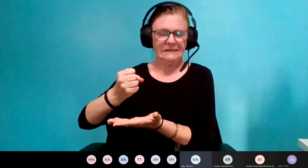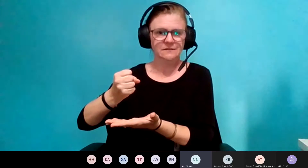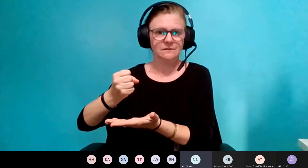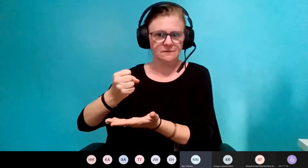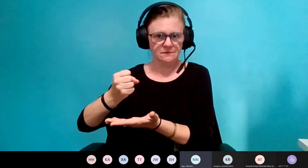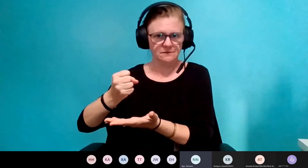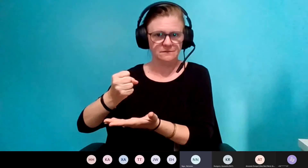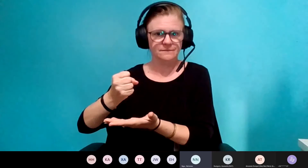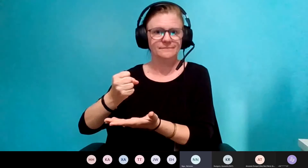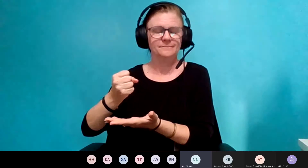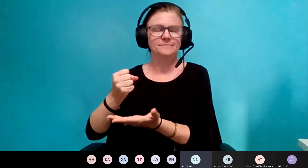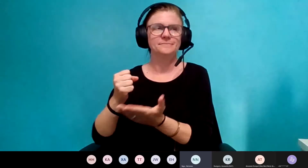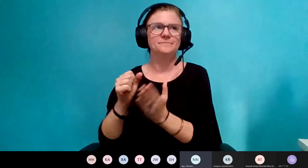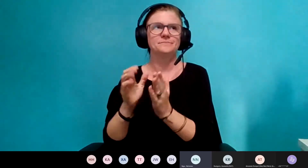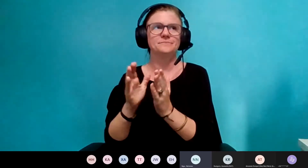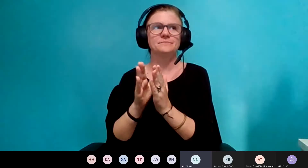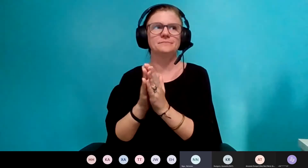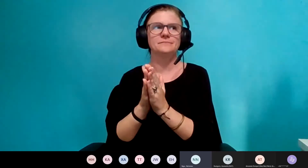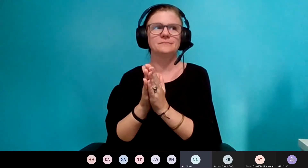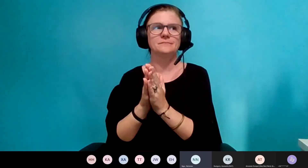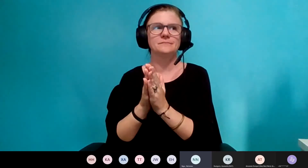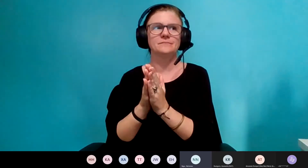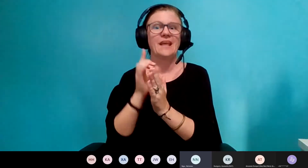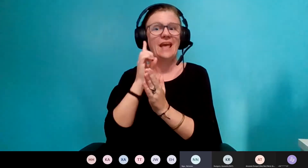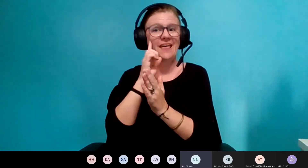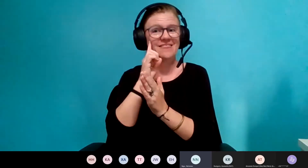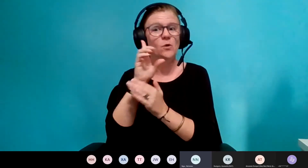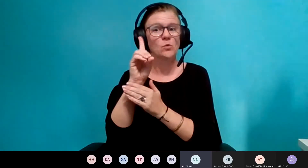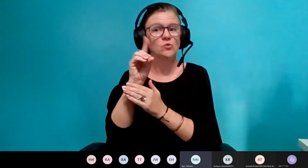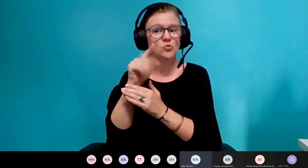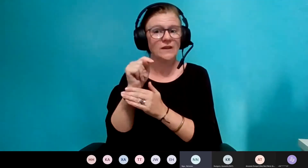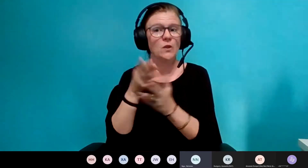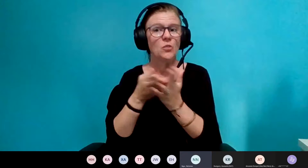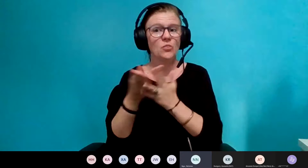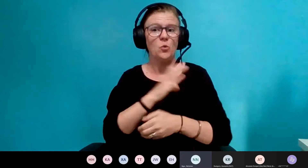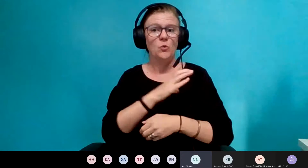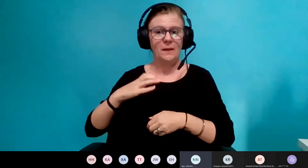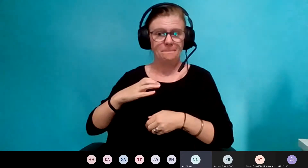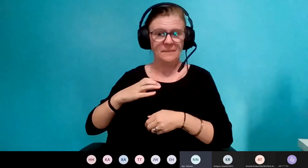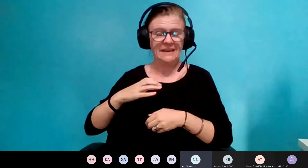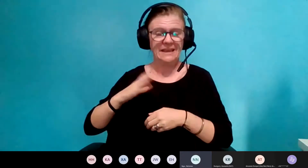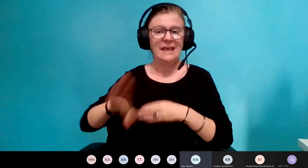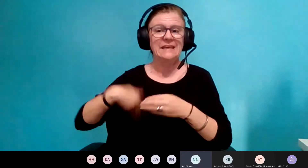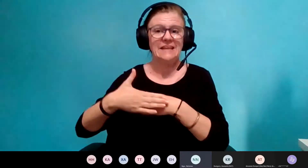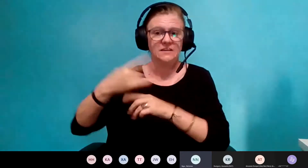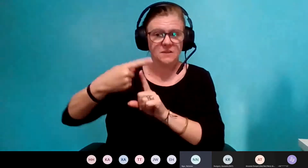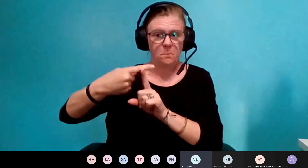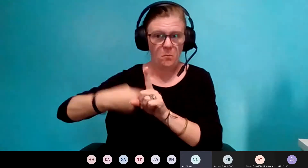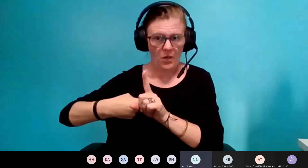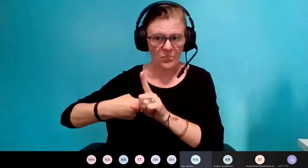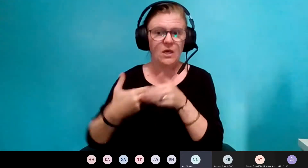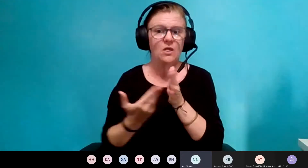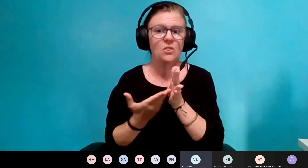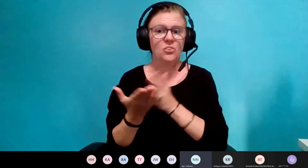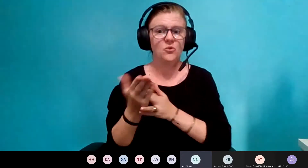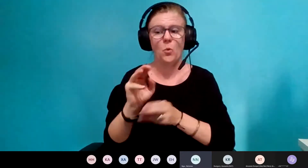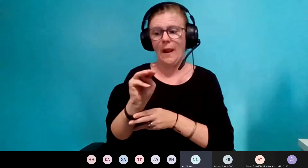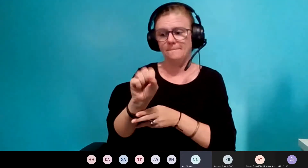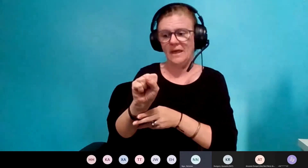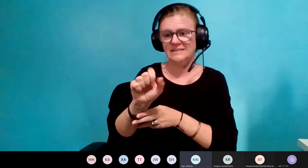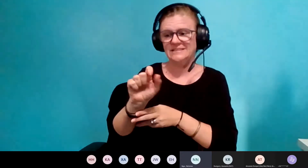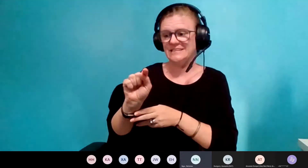working on having it done via the committee next month over Teams. The